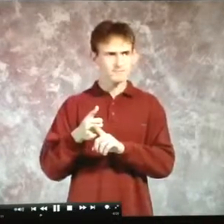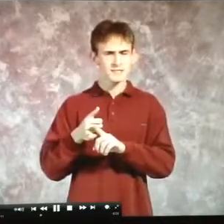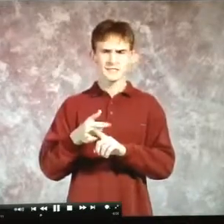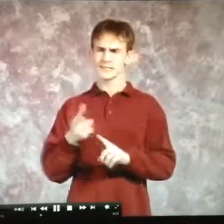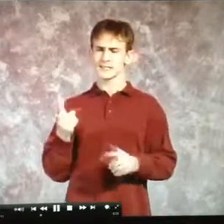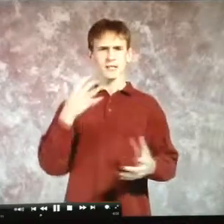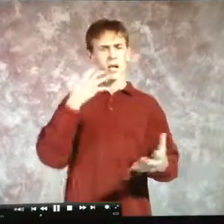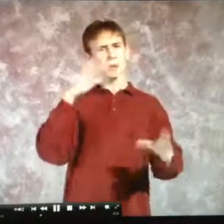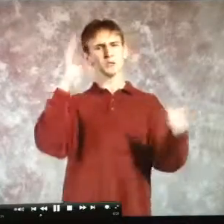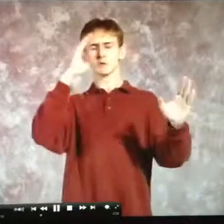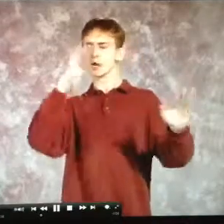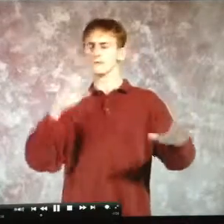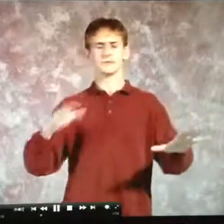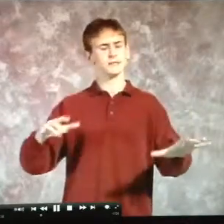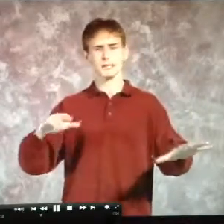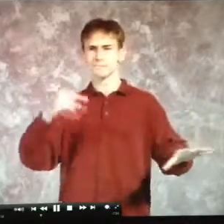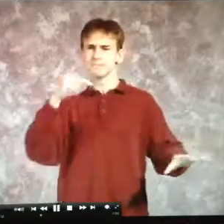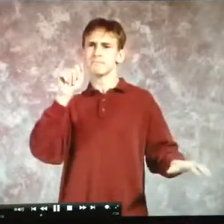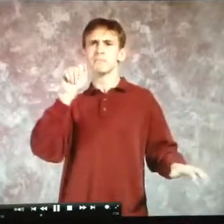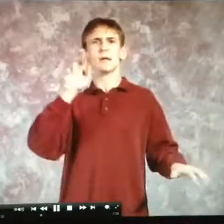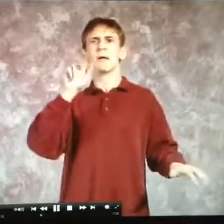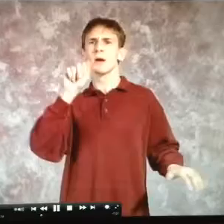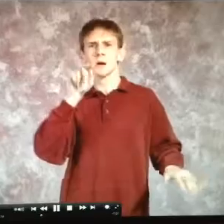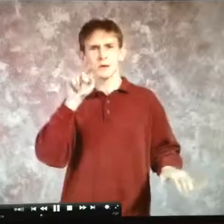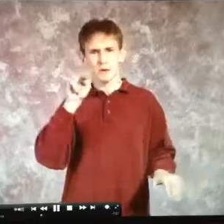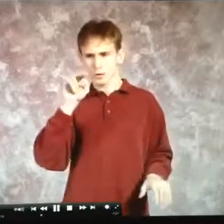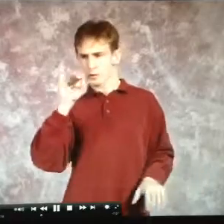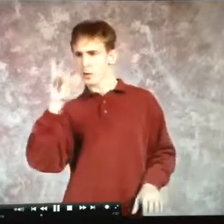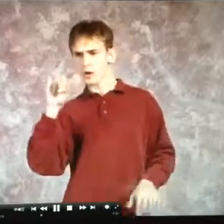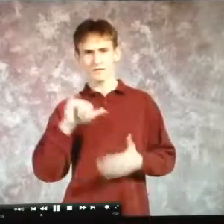he was always in trouble.